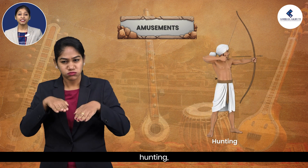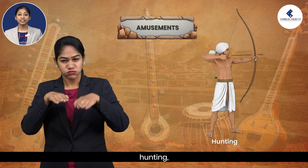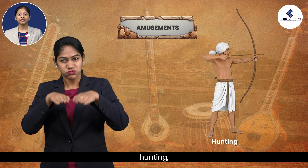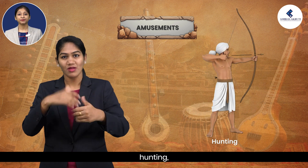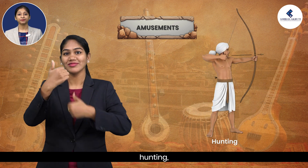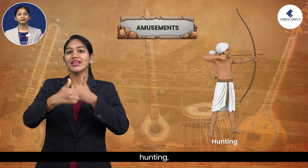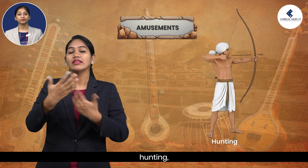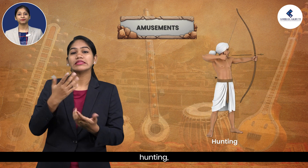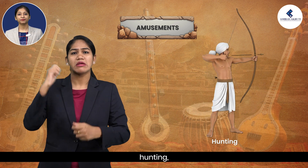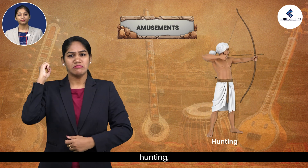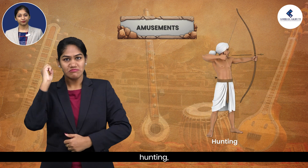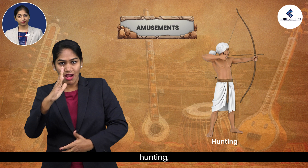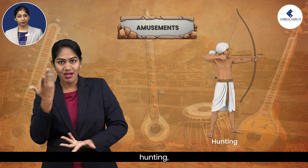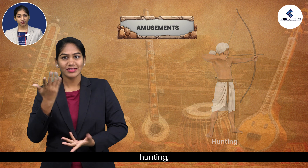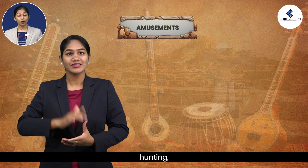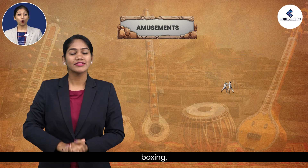hunting,